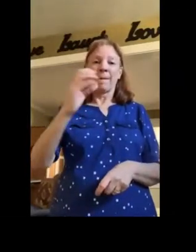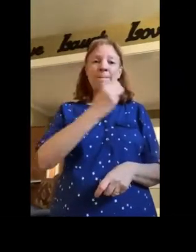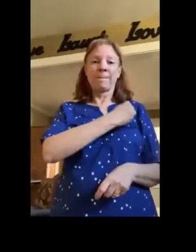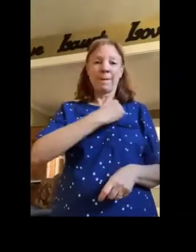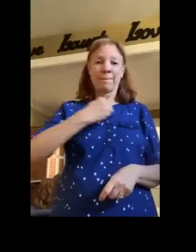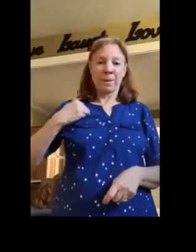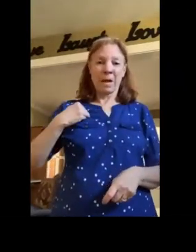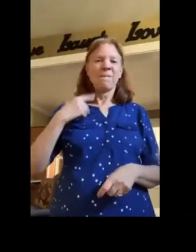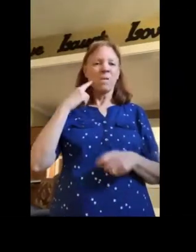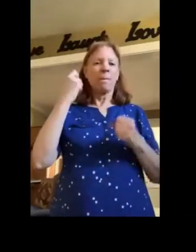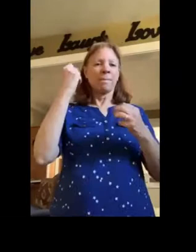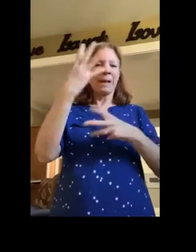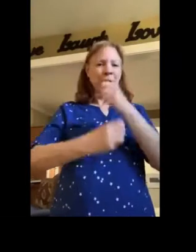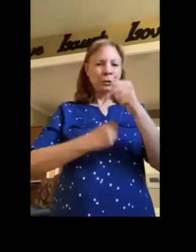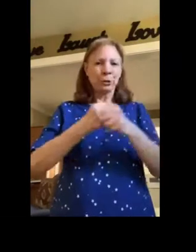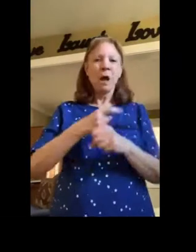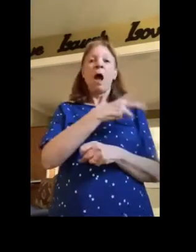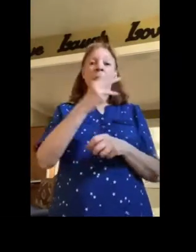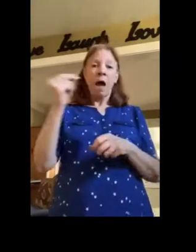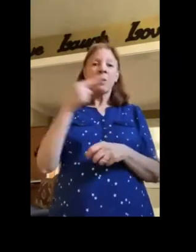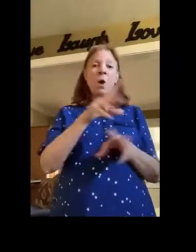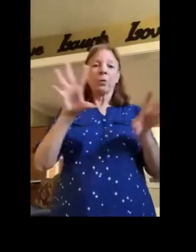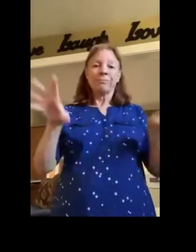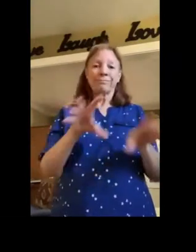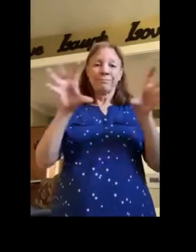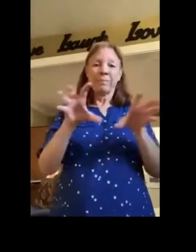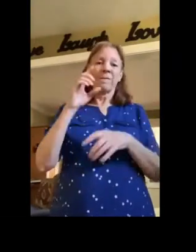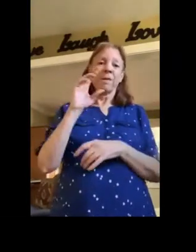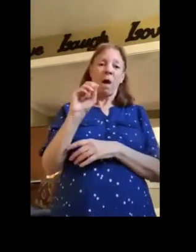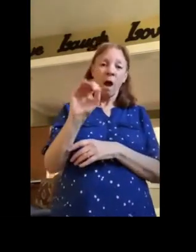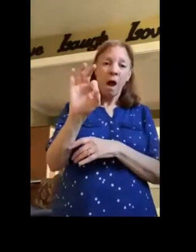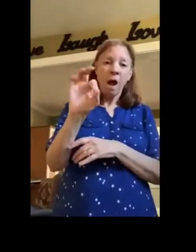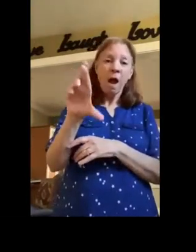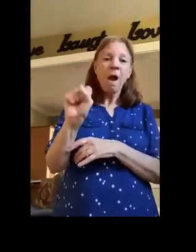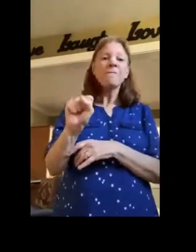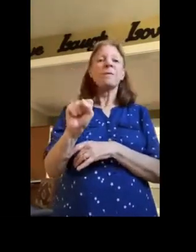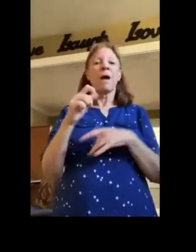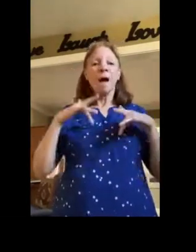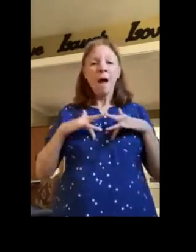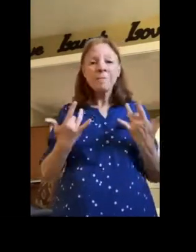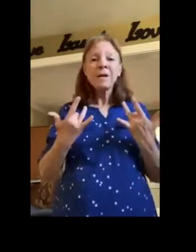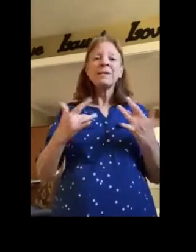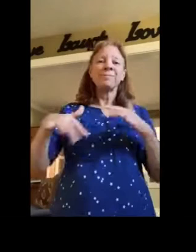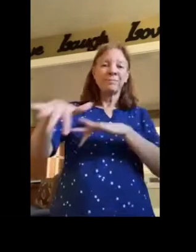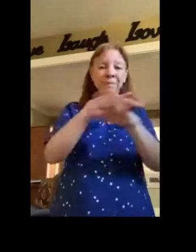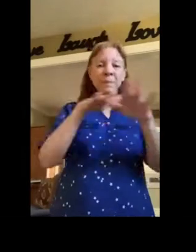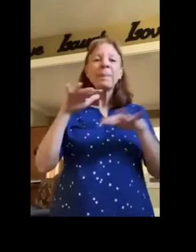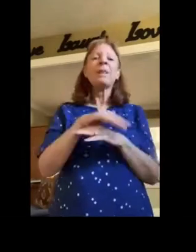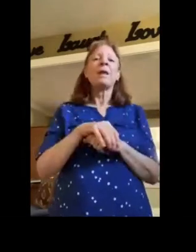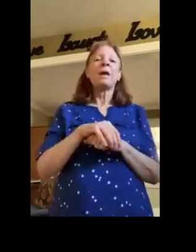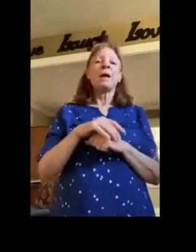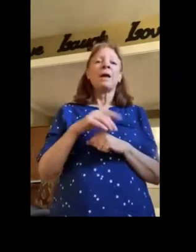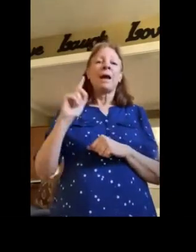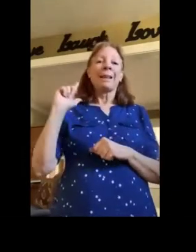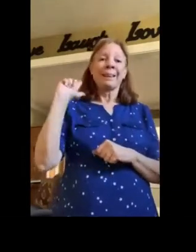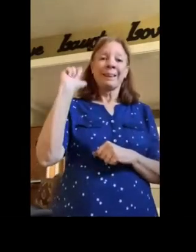I joined the Bay Area Deaf Seniors for many years. And he was doing a lot of the events and the